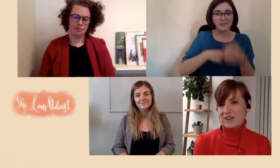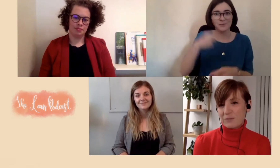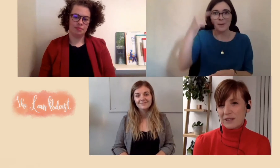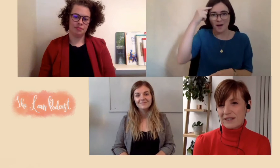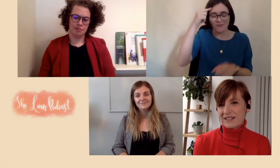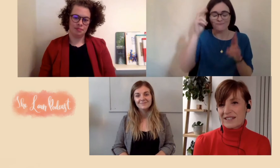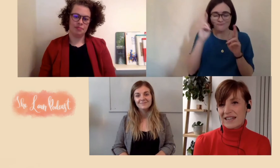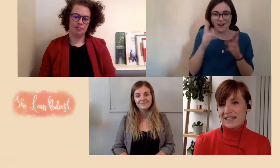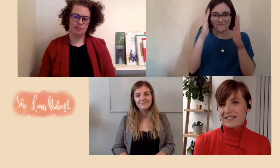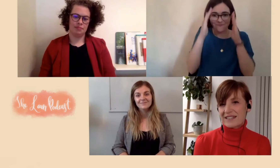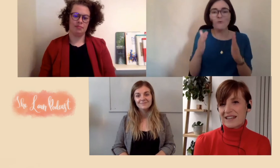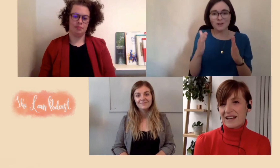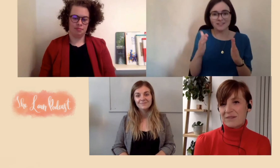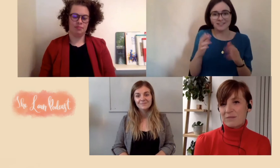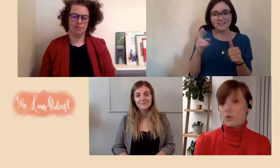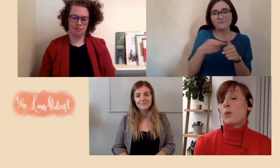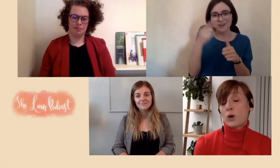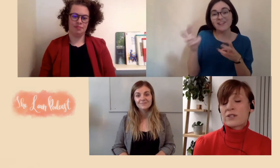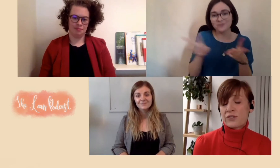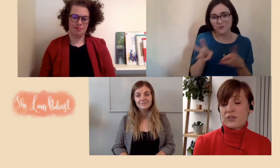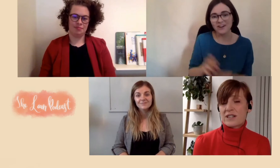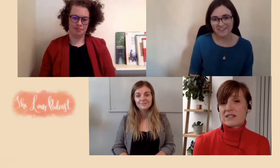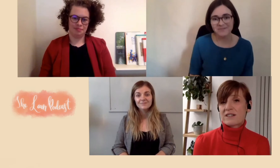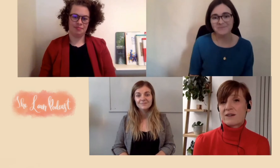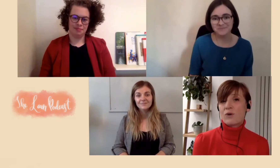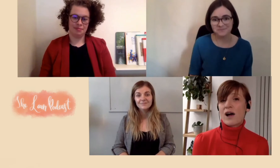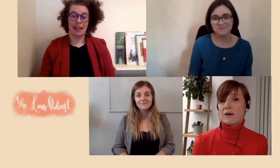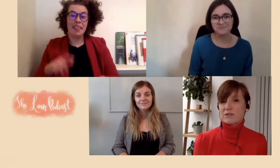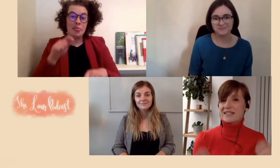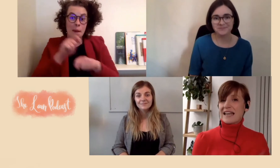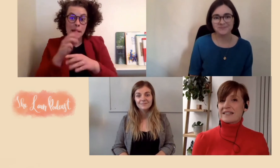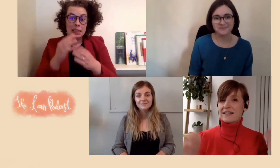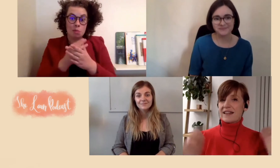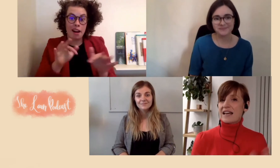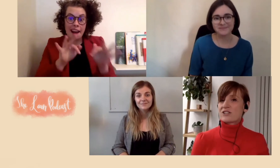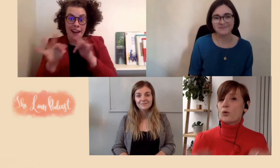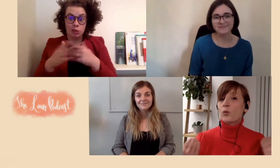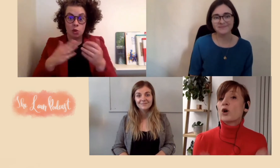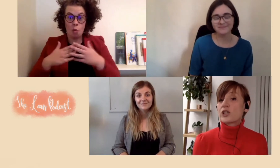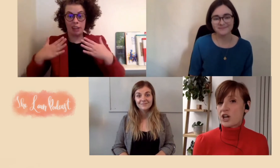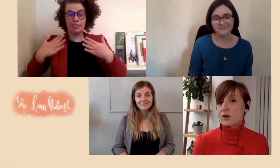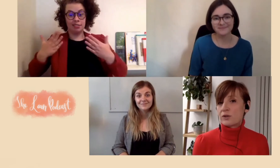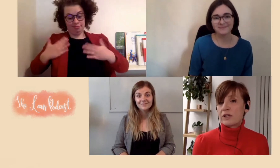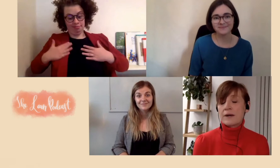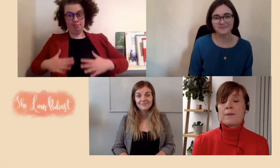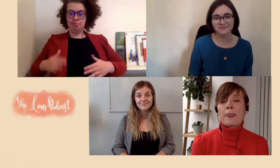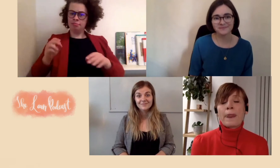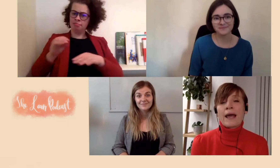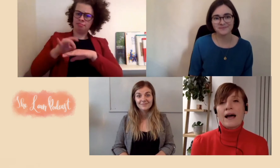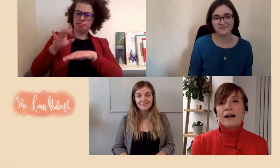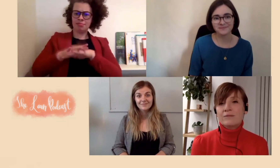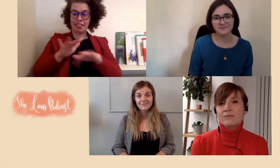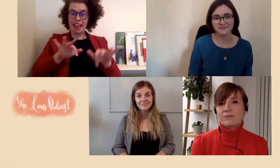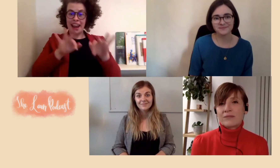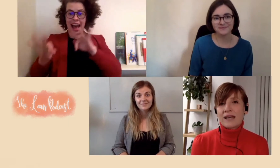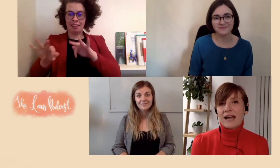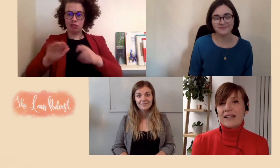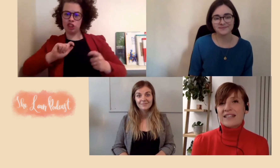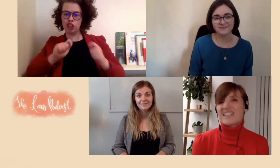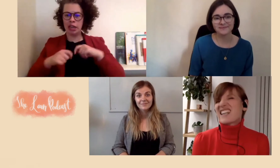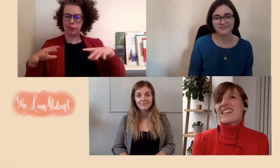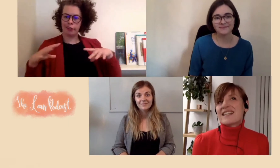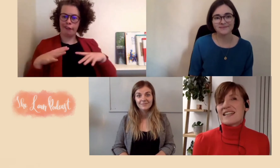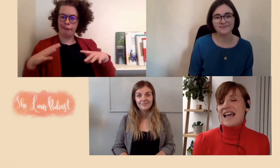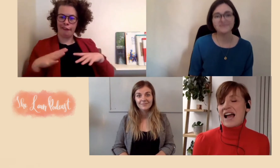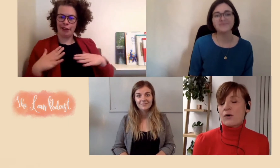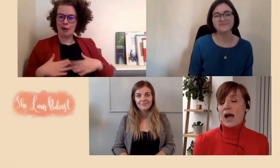like mindset and the mind frame, if that makes sense. And then the best part at the end of the day is taking it all off and going into loungewear proper. It's always